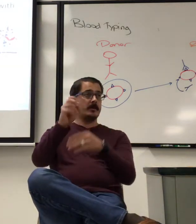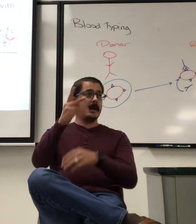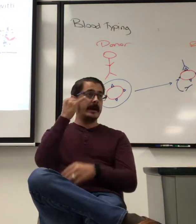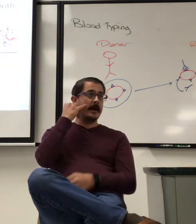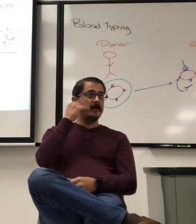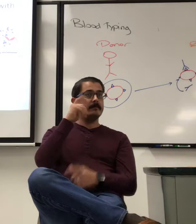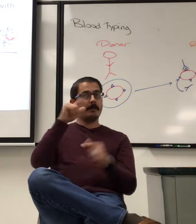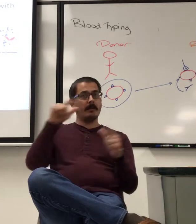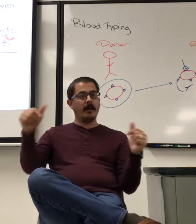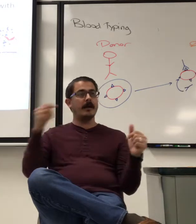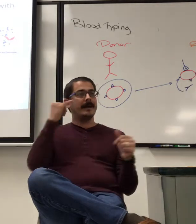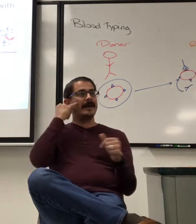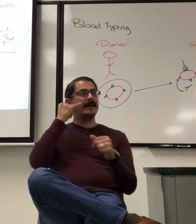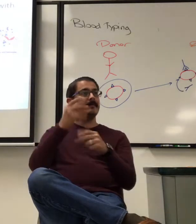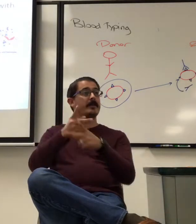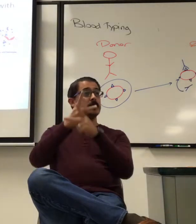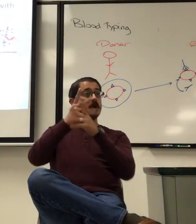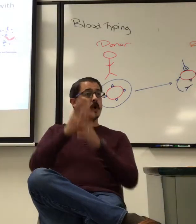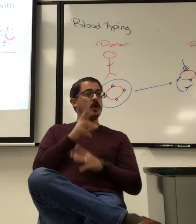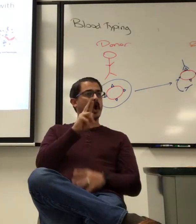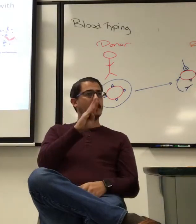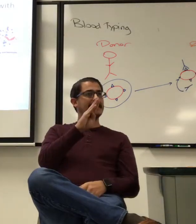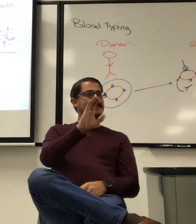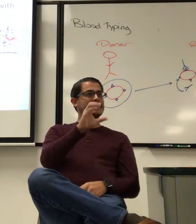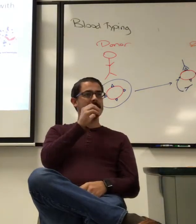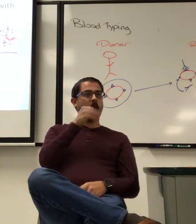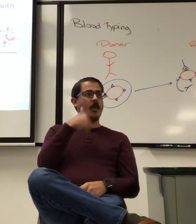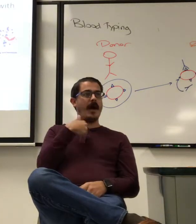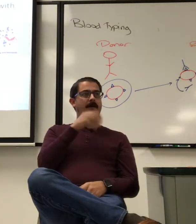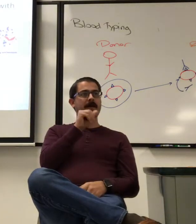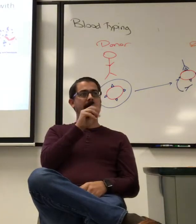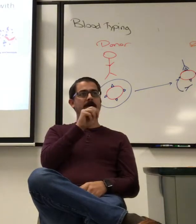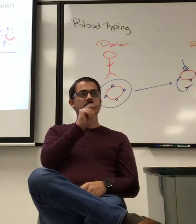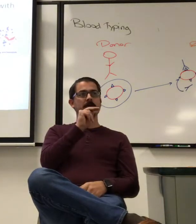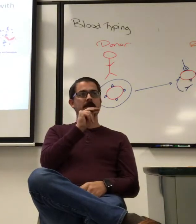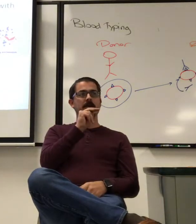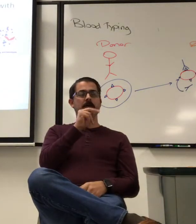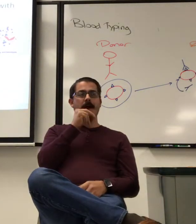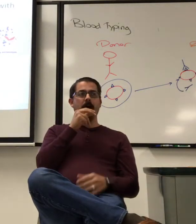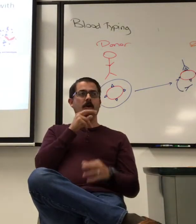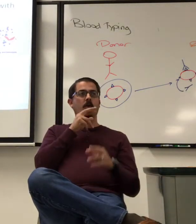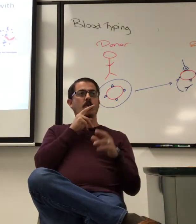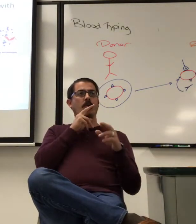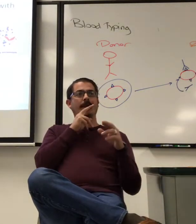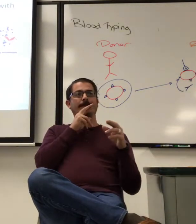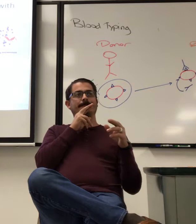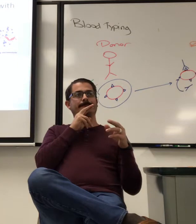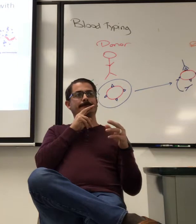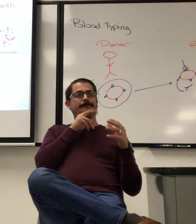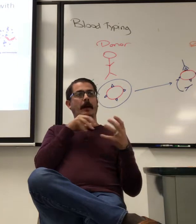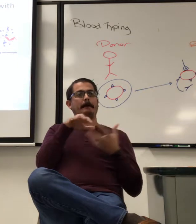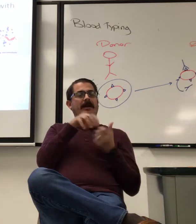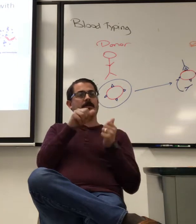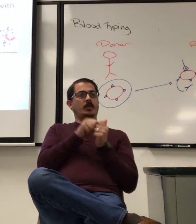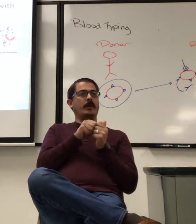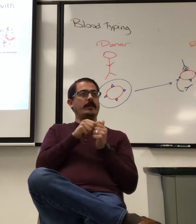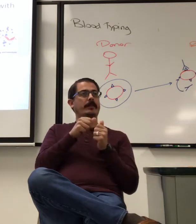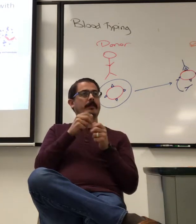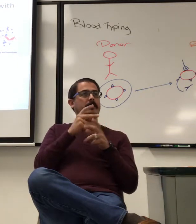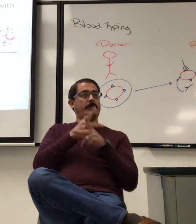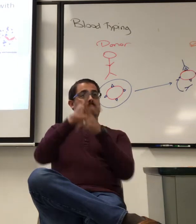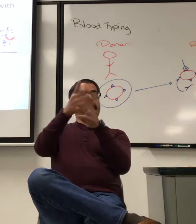If the donor's RBCs do not have antigens that will react with the recipient's antibodies. So I kind of color-coded with